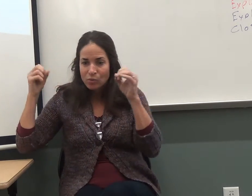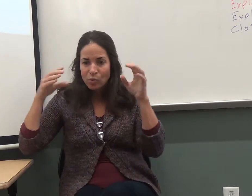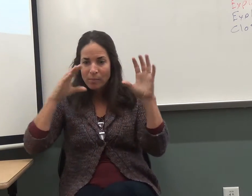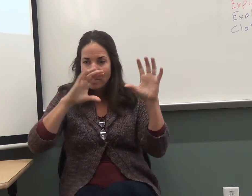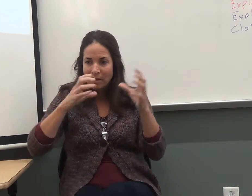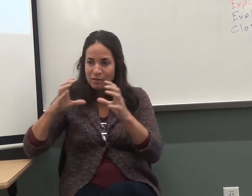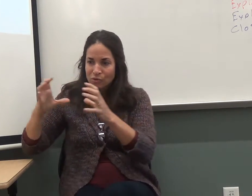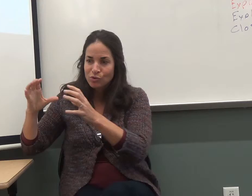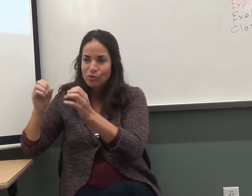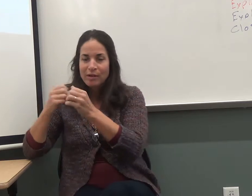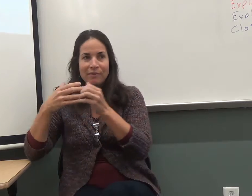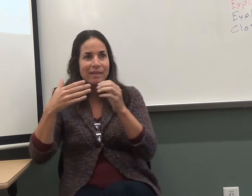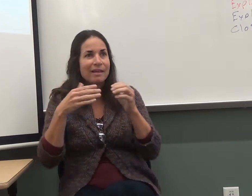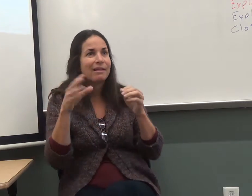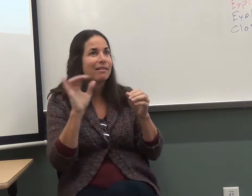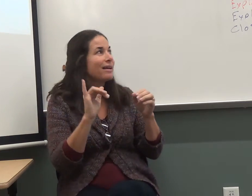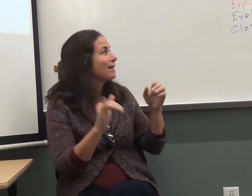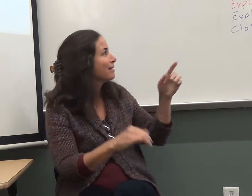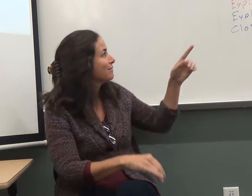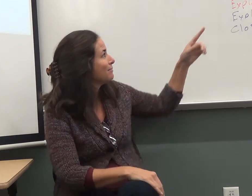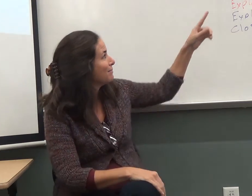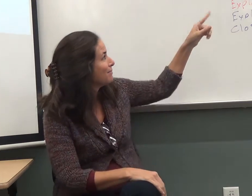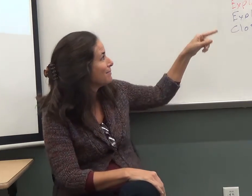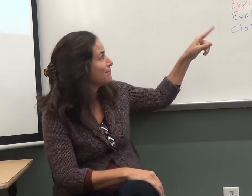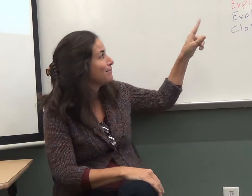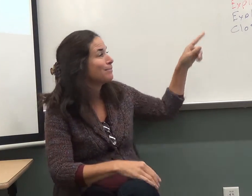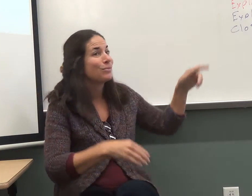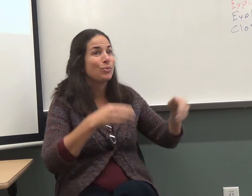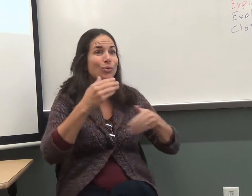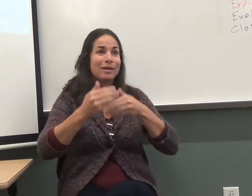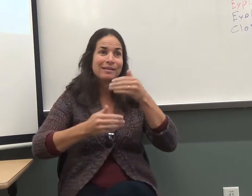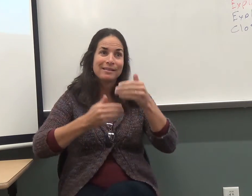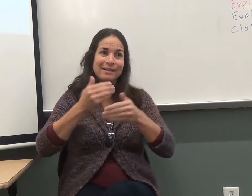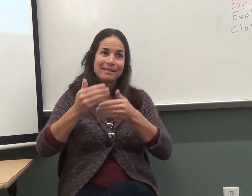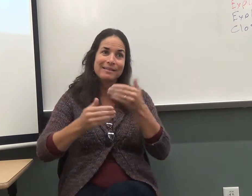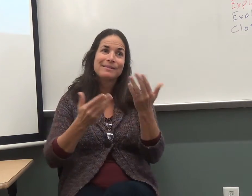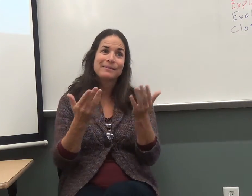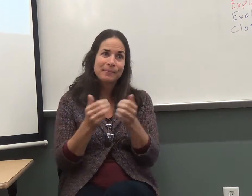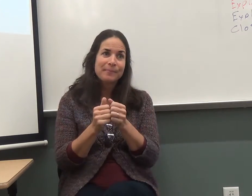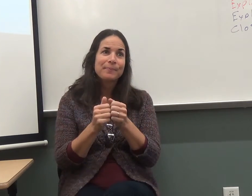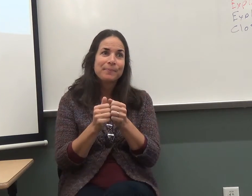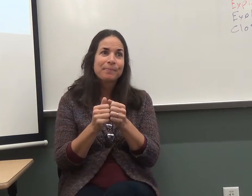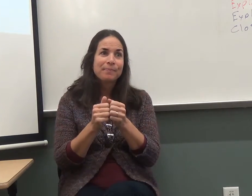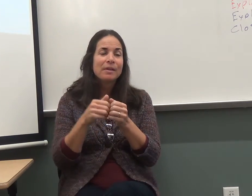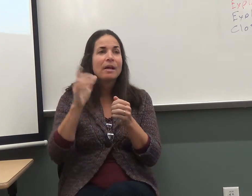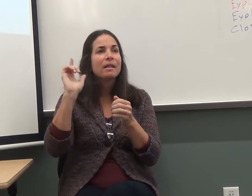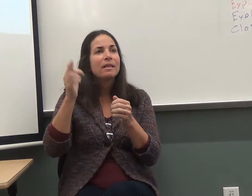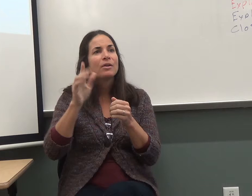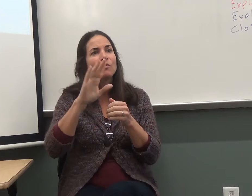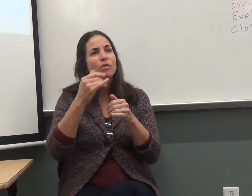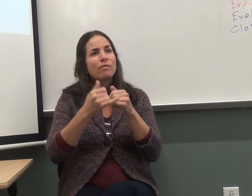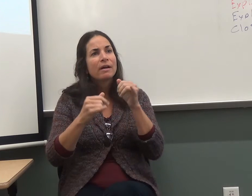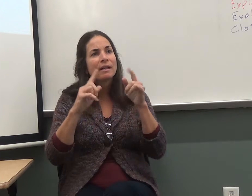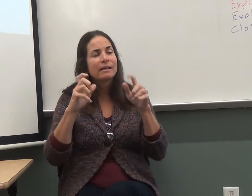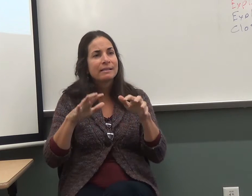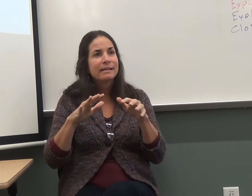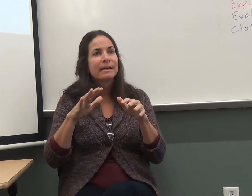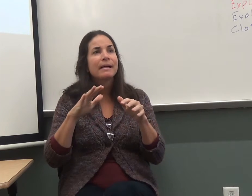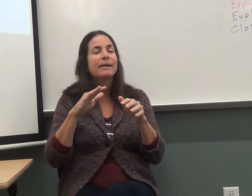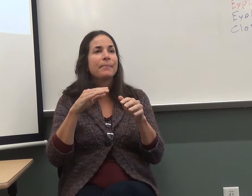to do this. Show me you can do this so that when you get the final exam and you have to write a paragraph and I submit those to my department, it'll exemplify your abilities.